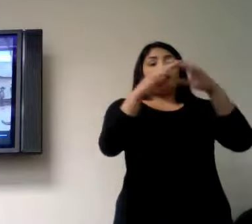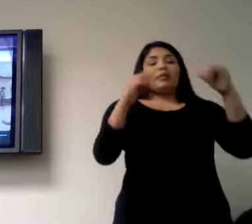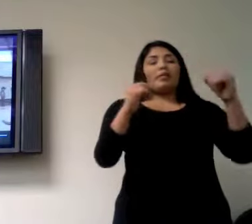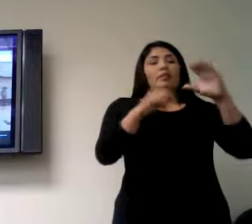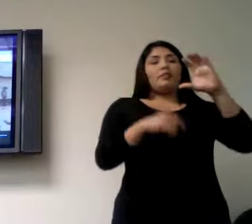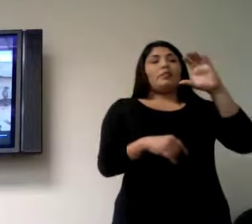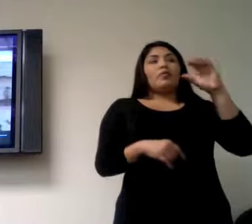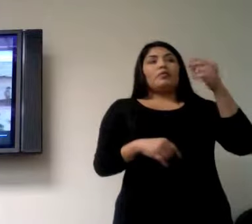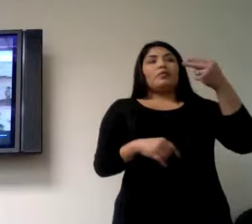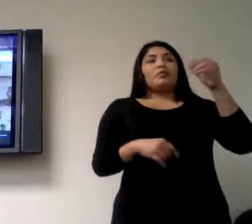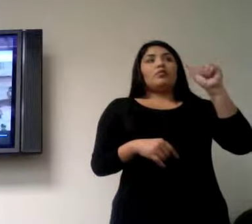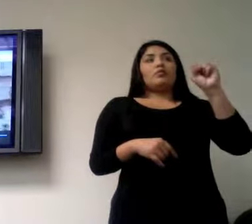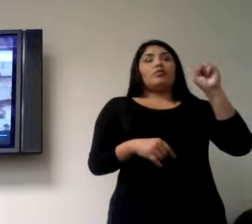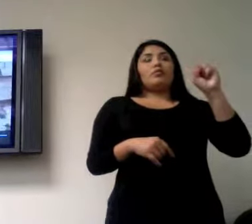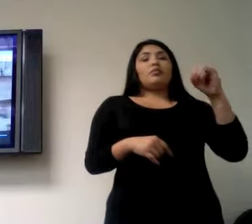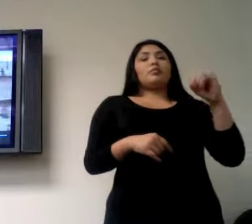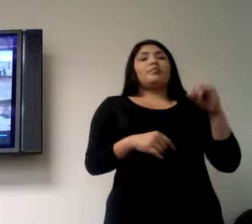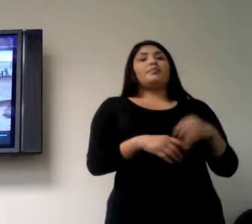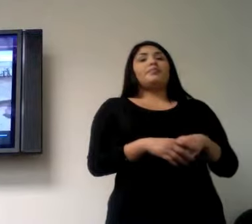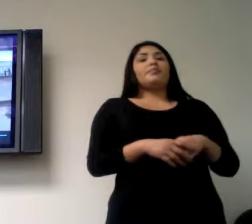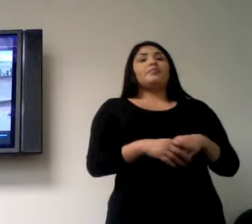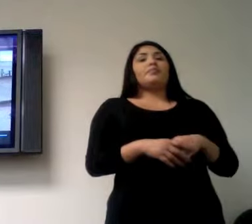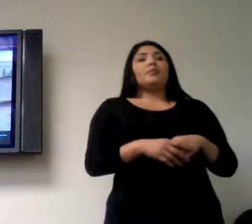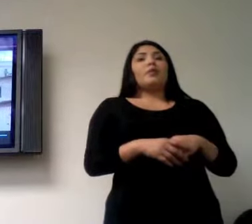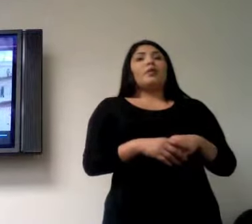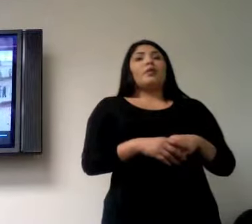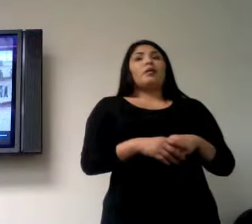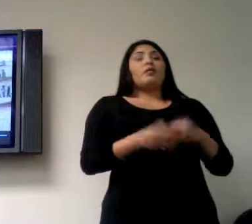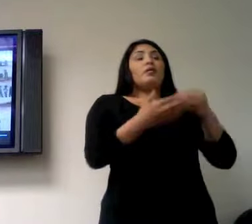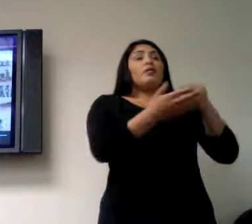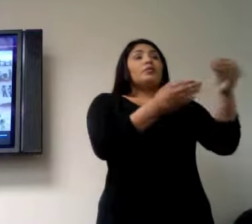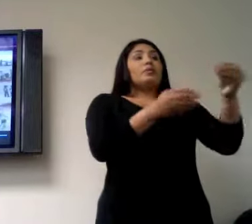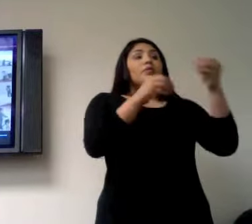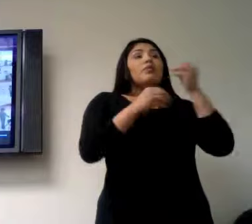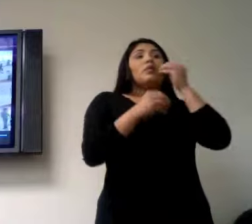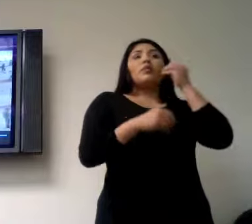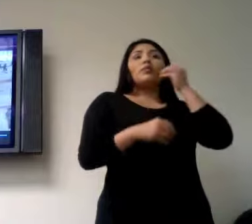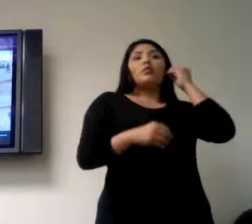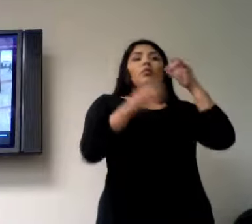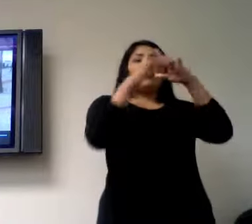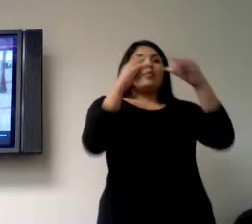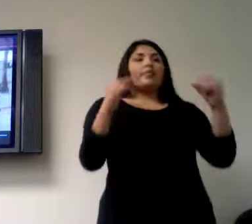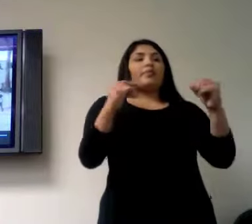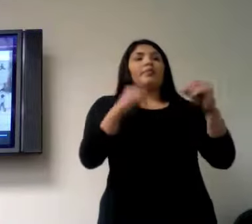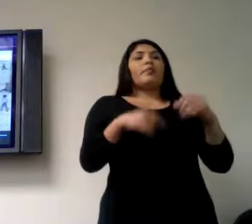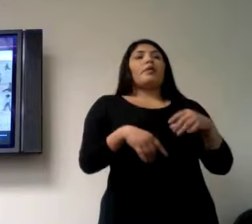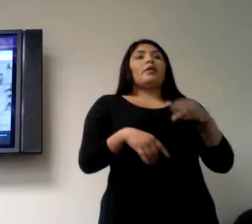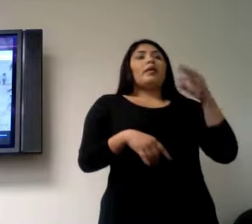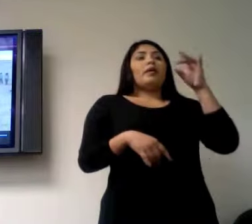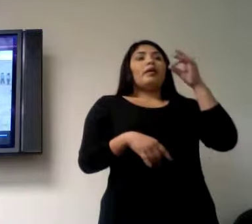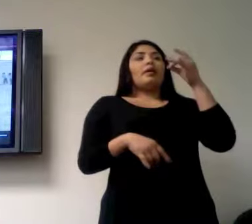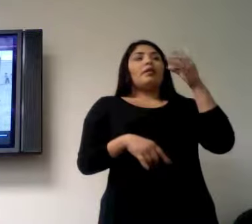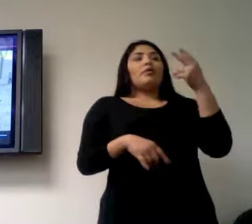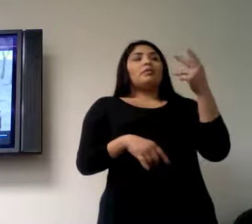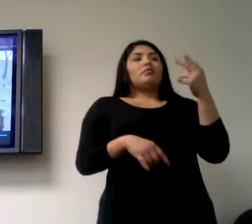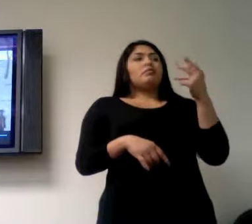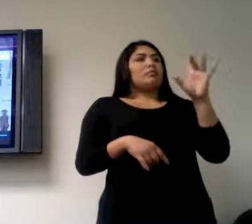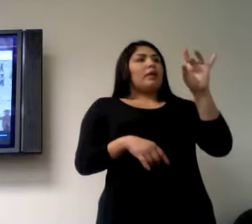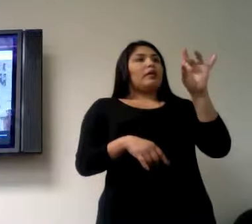to Barracks number 53, where he wrote to his mother in Cynthiana, Kentucky. Dear Mom, by this time you have doubtless